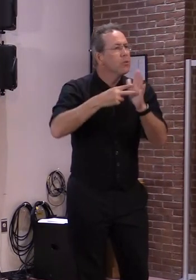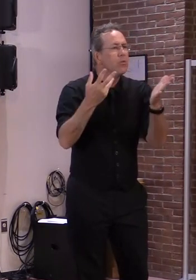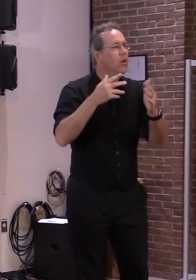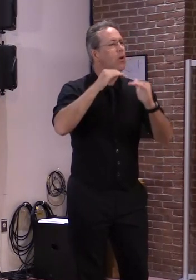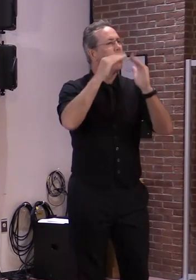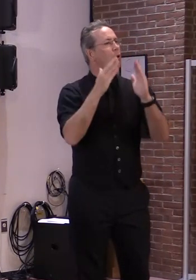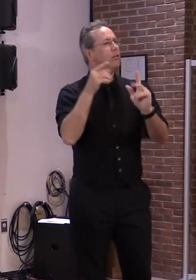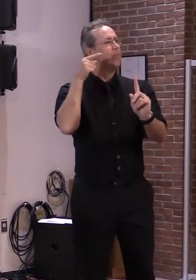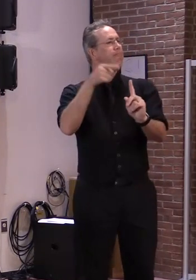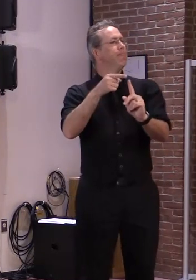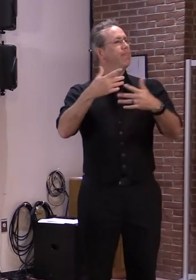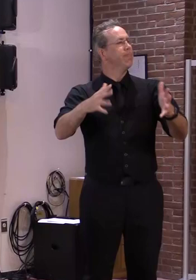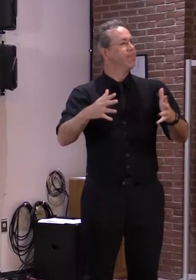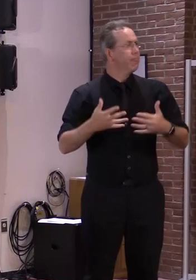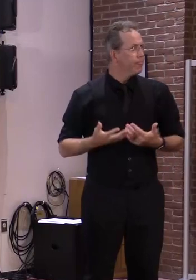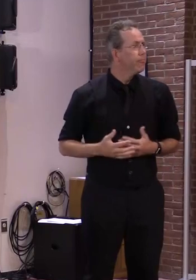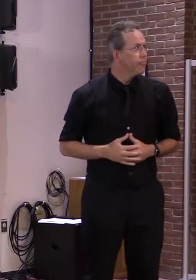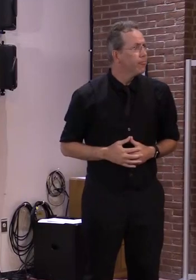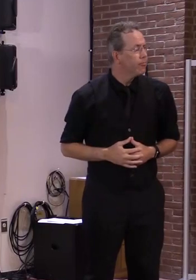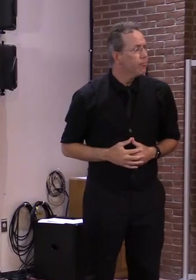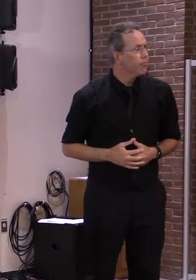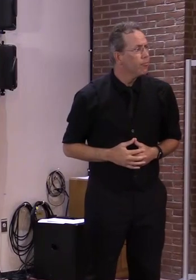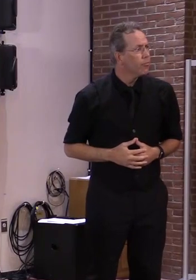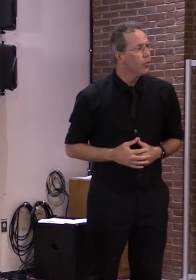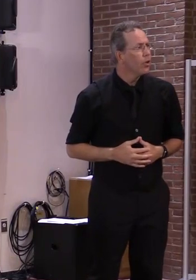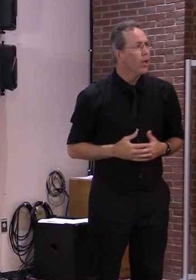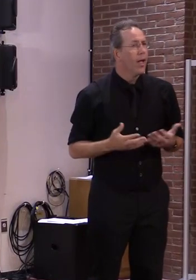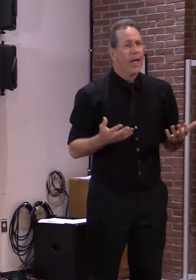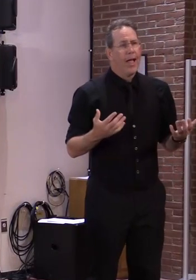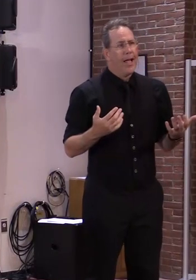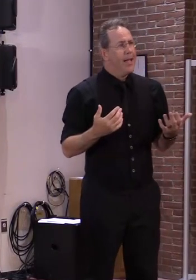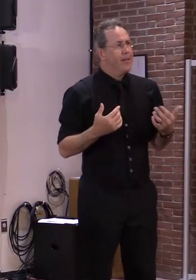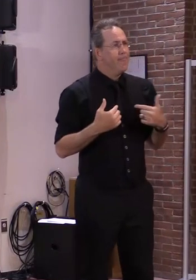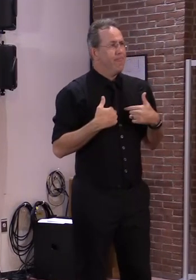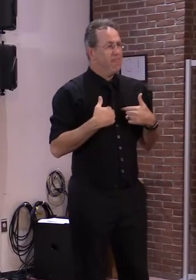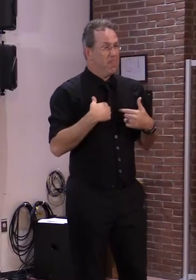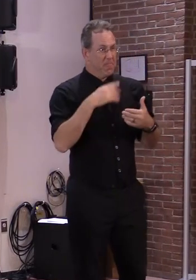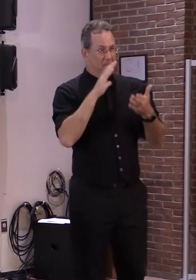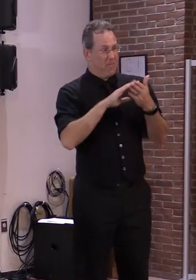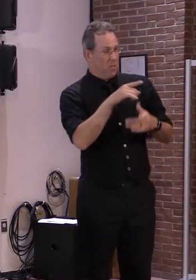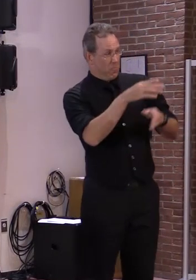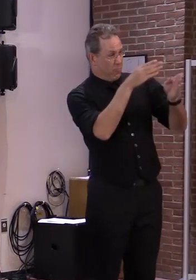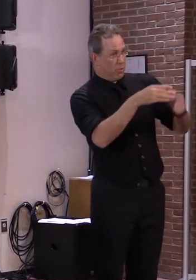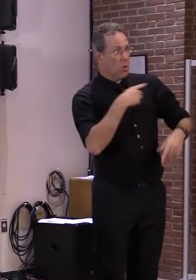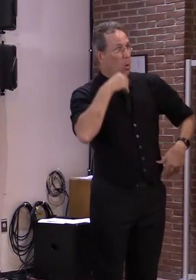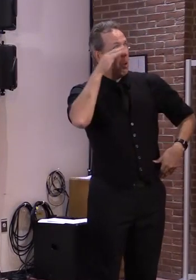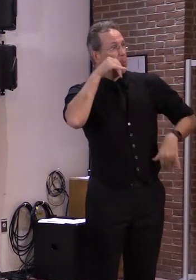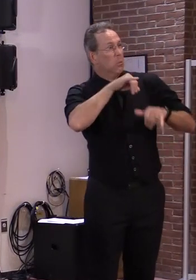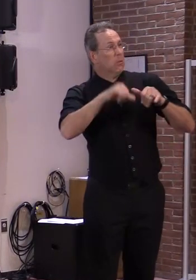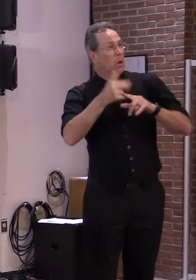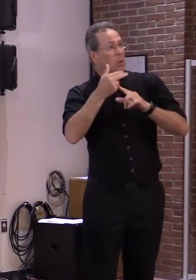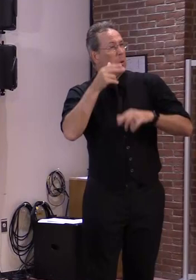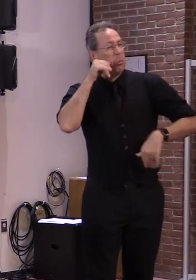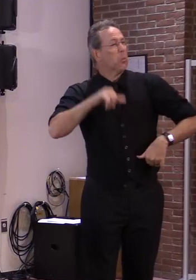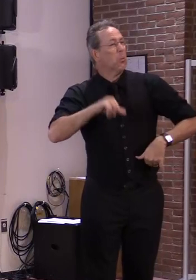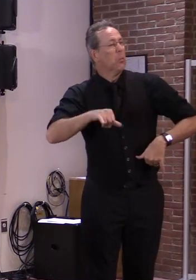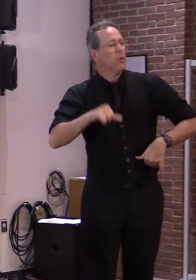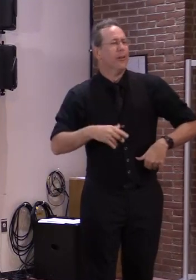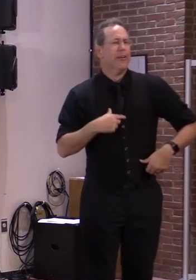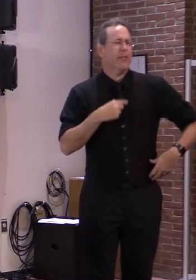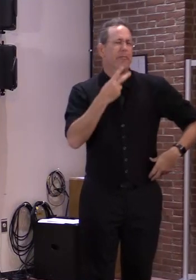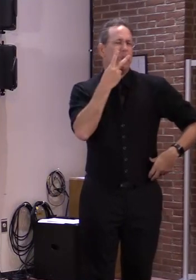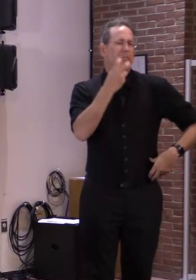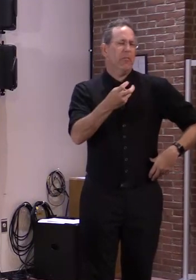I firmly believe that everybody will be compliant, but I firmly also believe that we resolve these issues on a